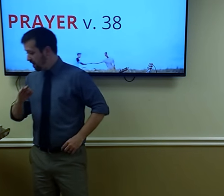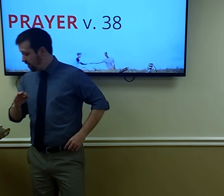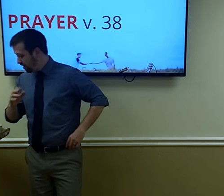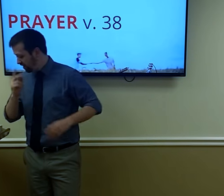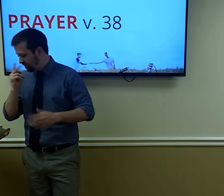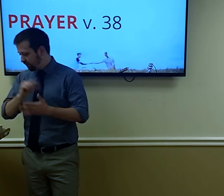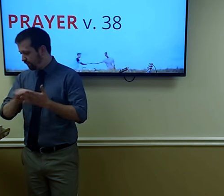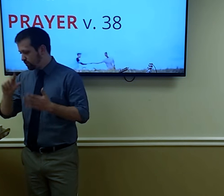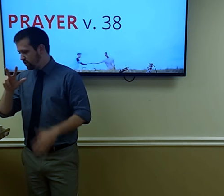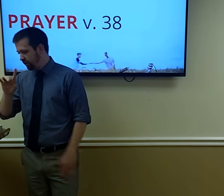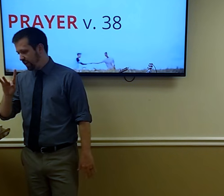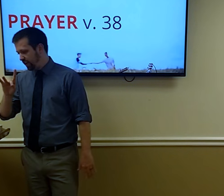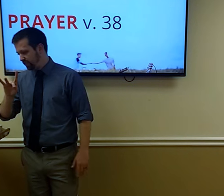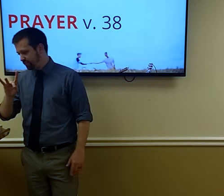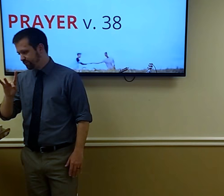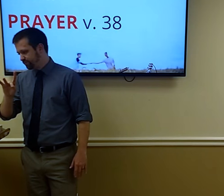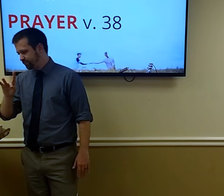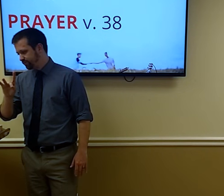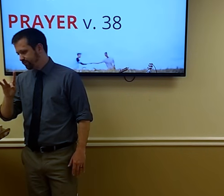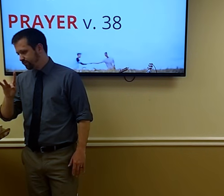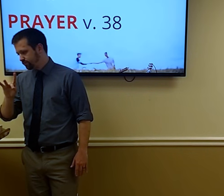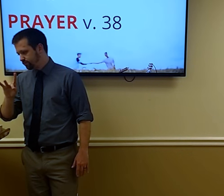So, look at verse 38.